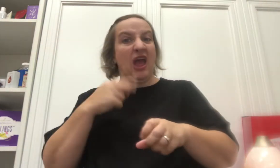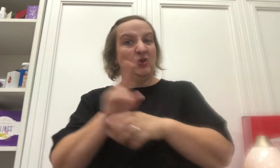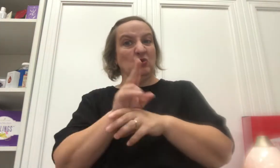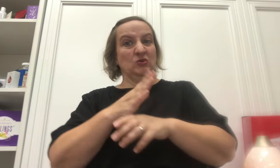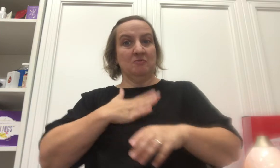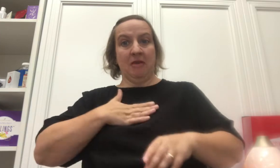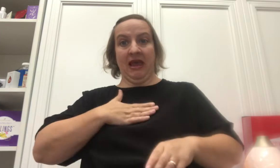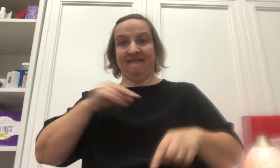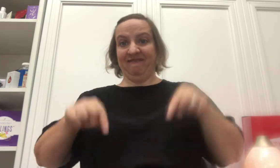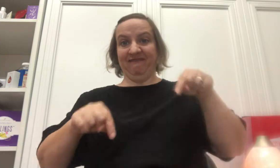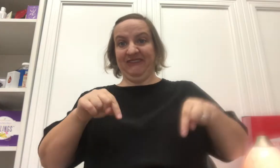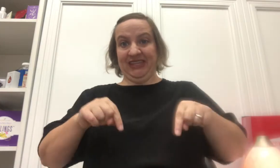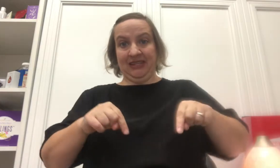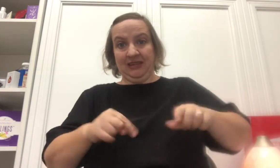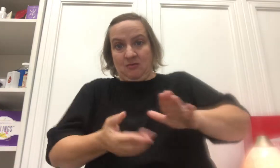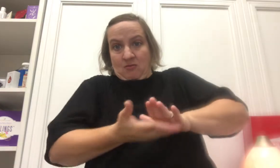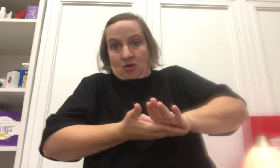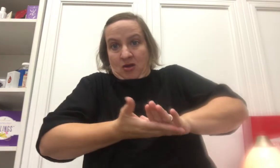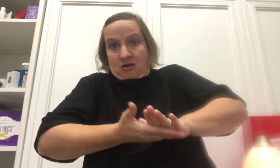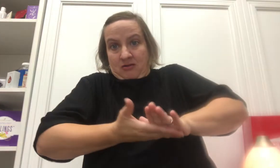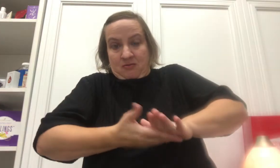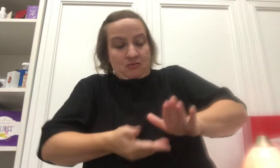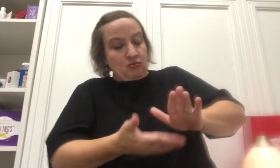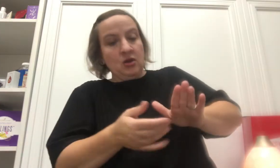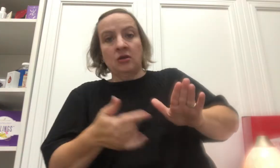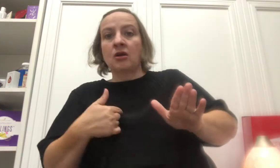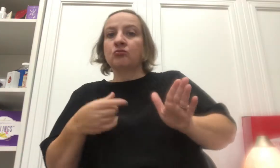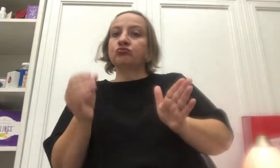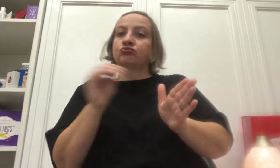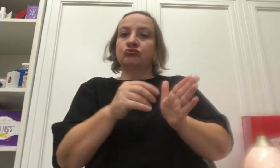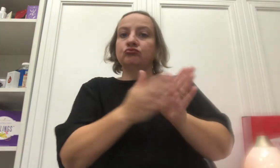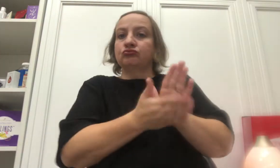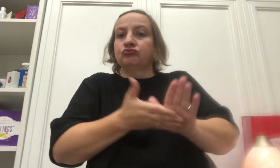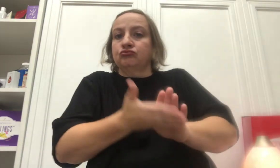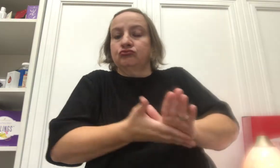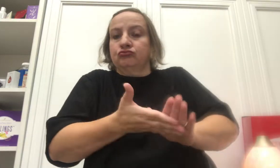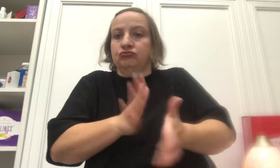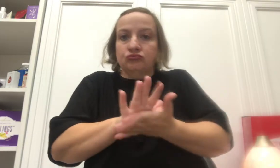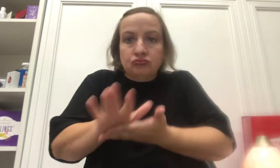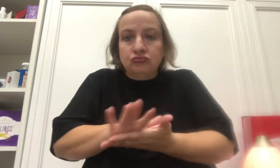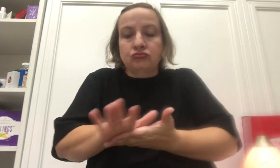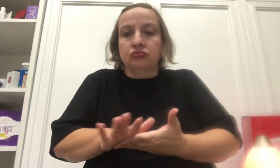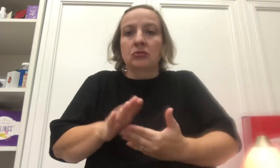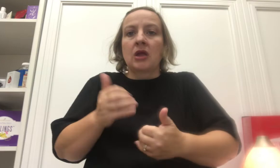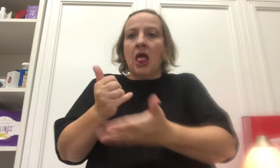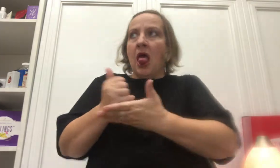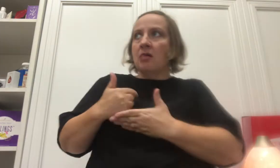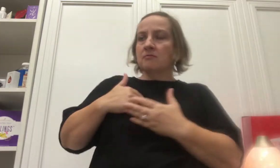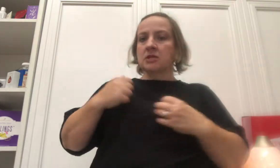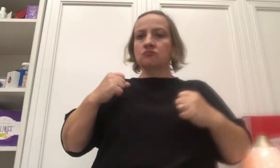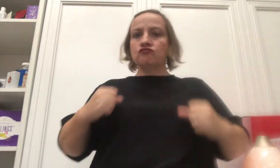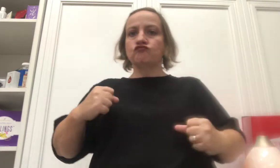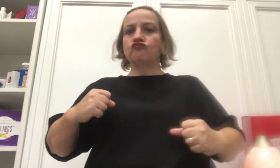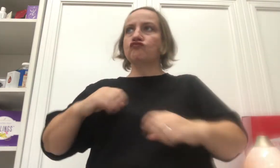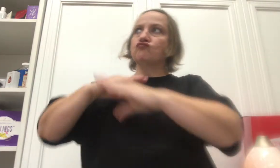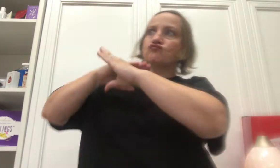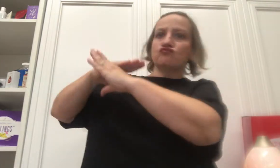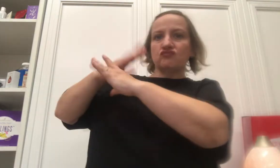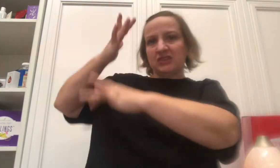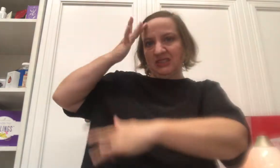numb. I also use it on the bottom of my feet. I just rub a couple drops on the bottom of my feet